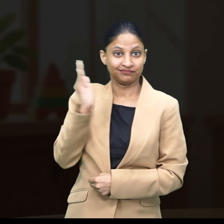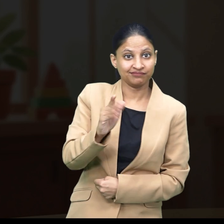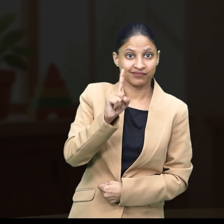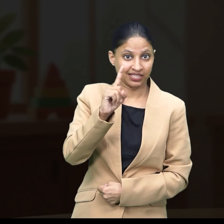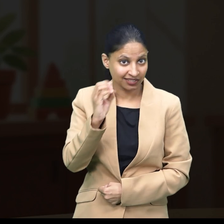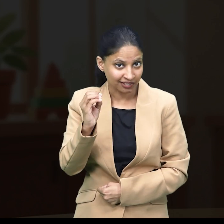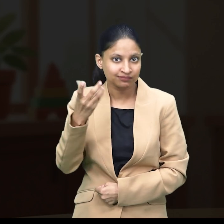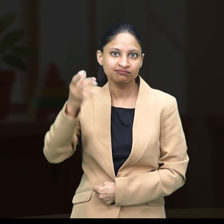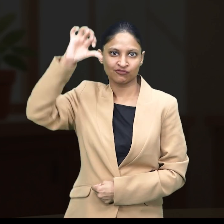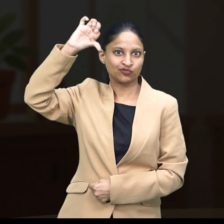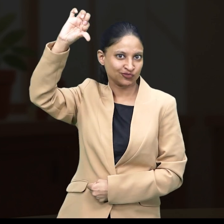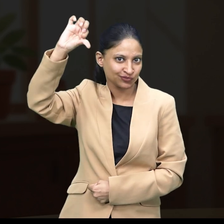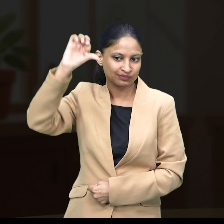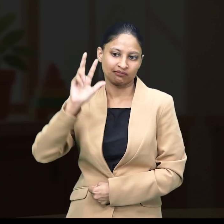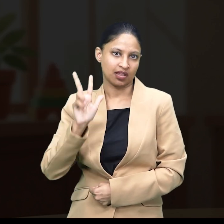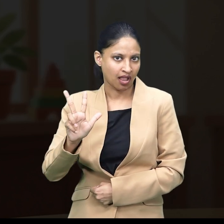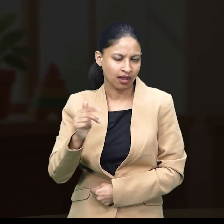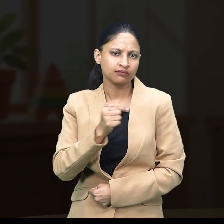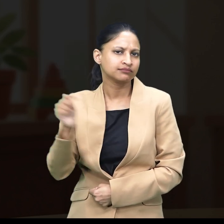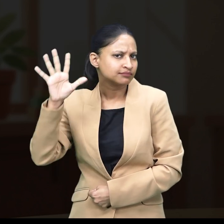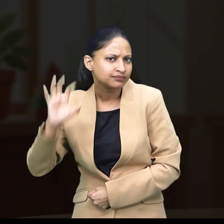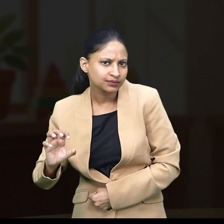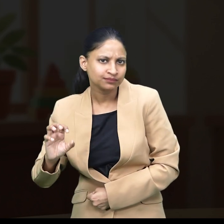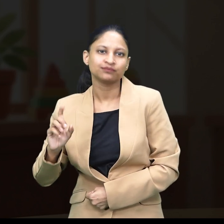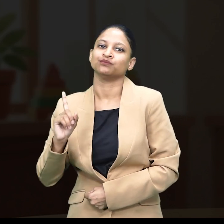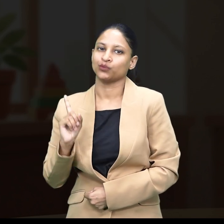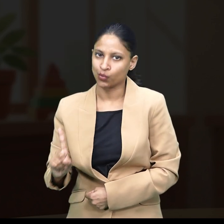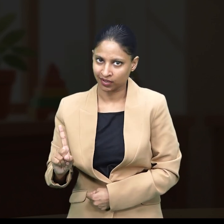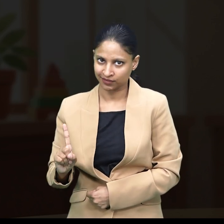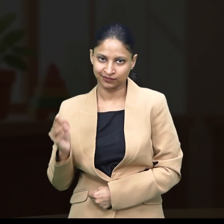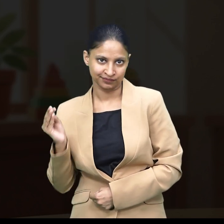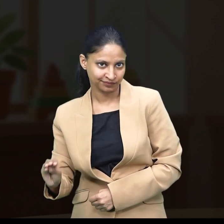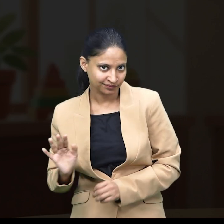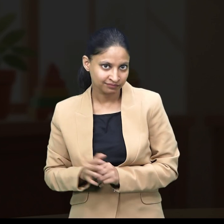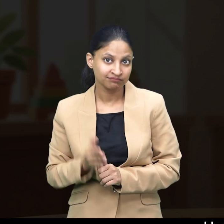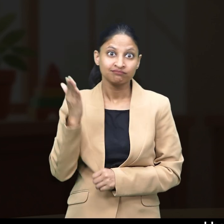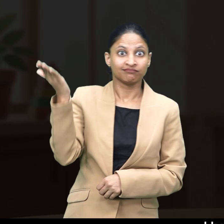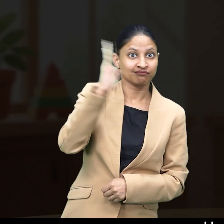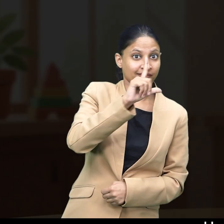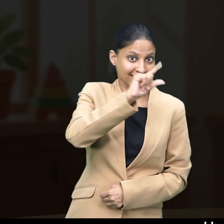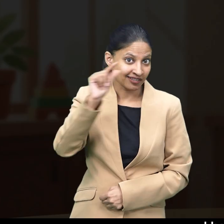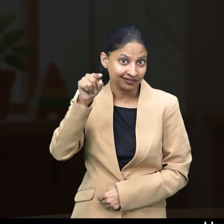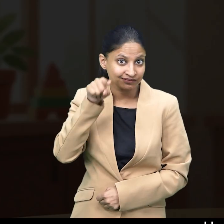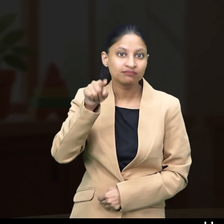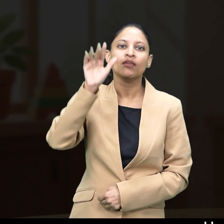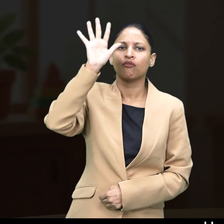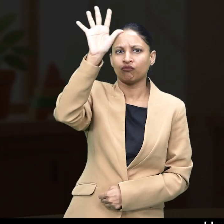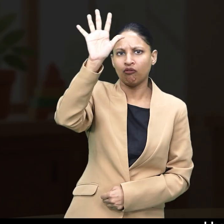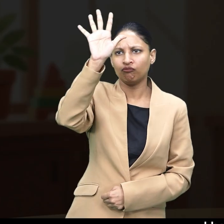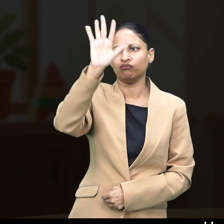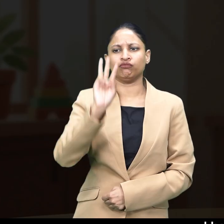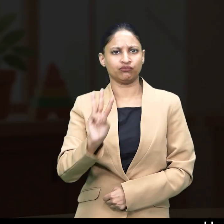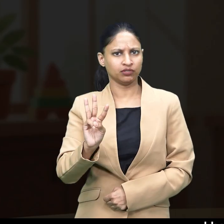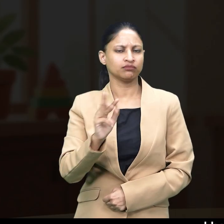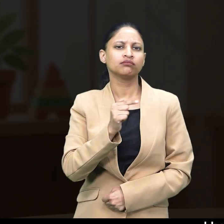Tens place. 9 minus 8 equals to 1. Hundreds place. 5